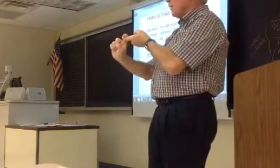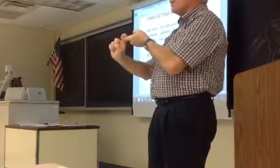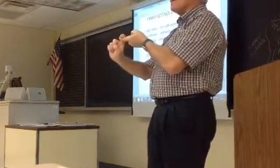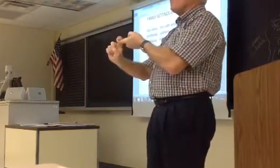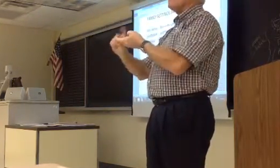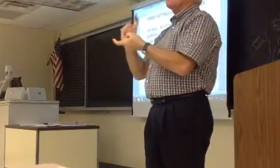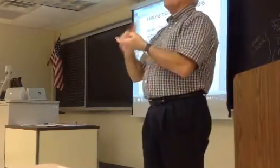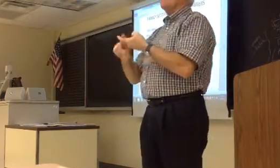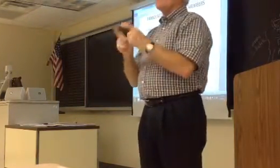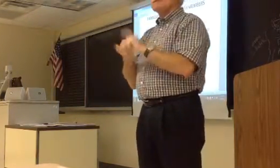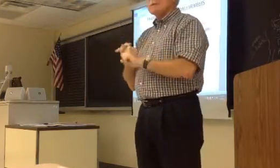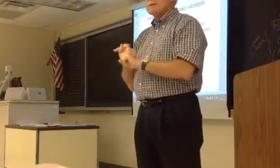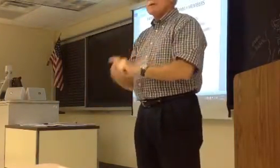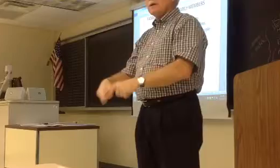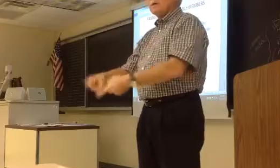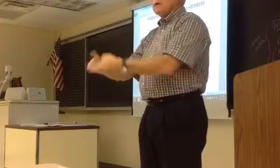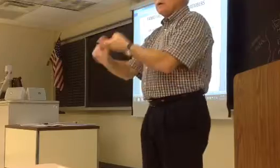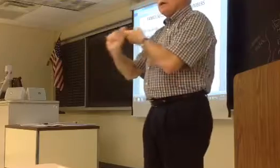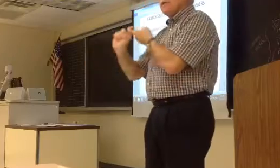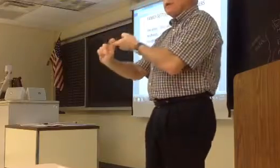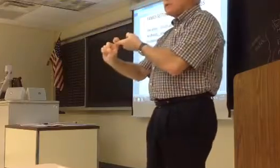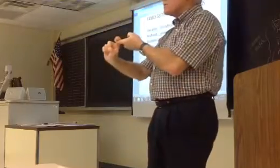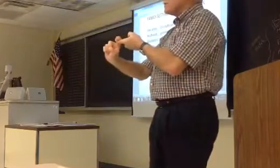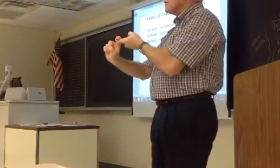What's the difference between this and this?